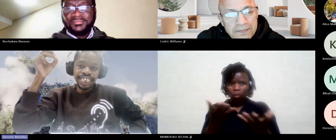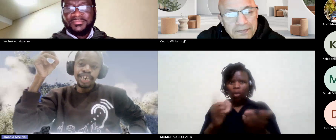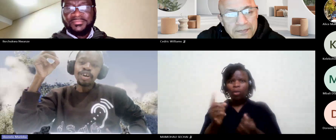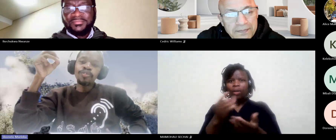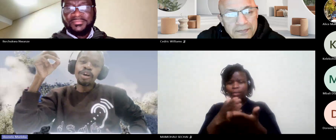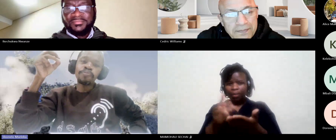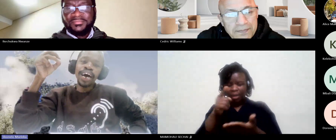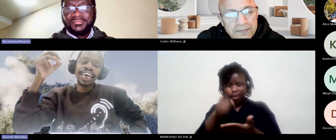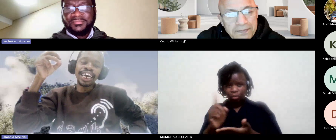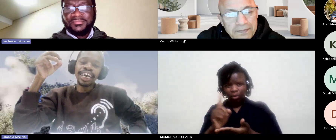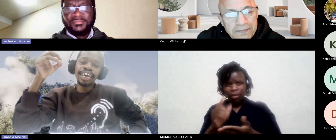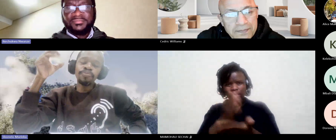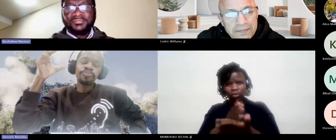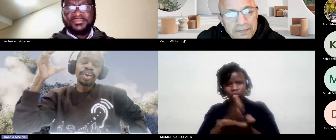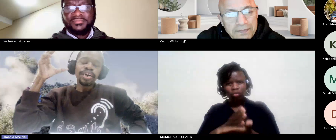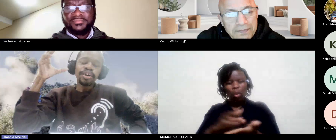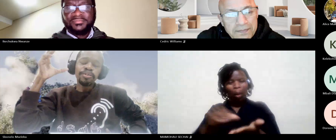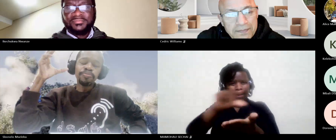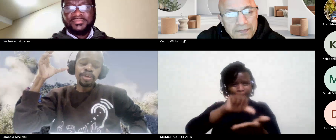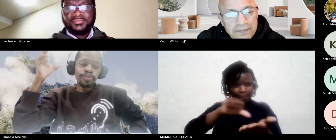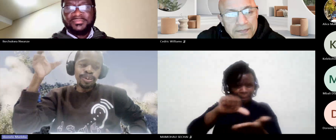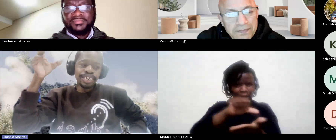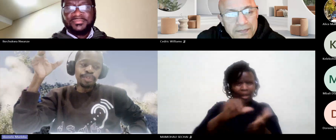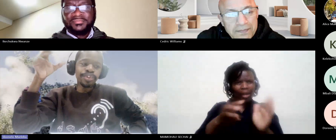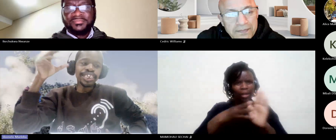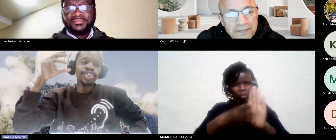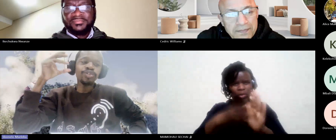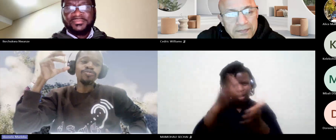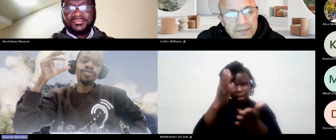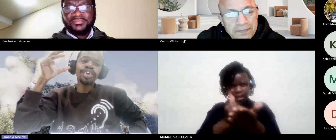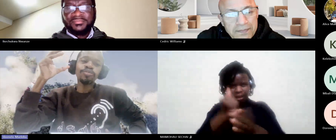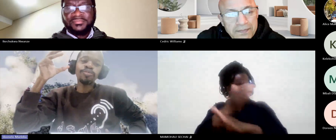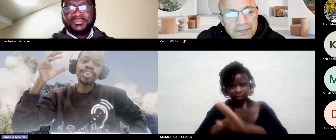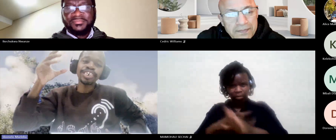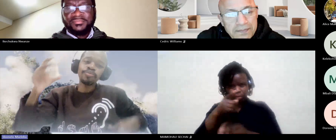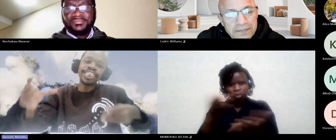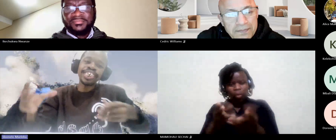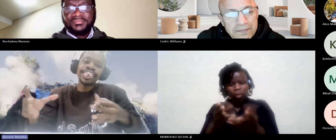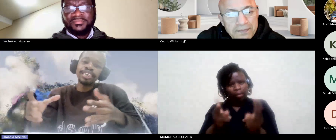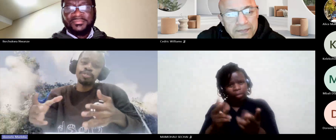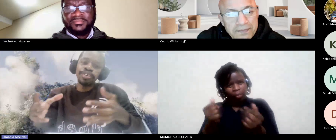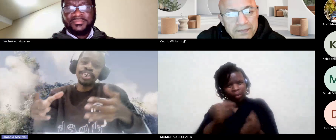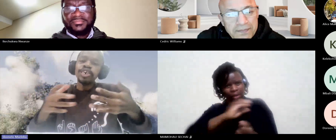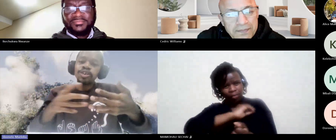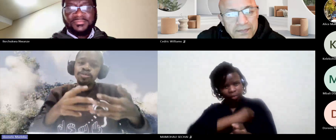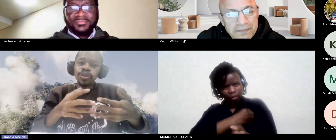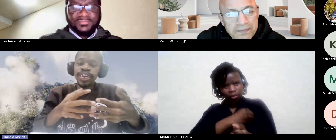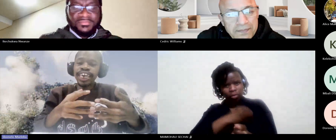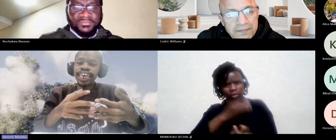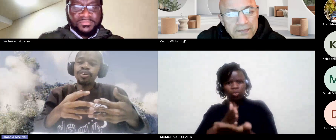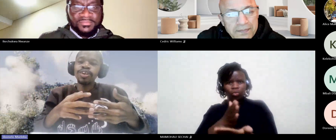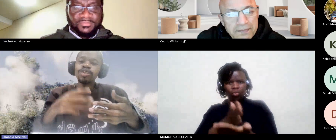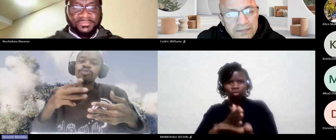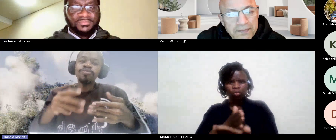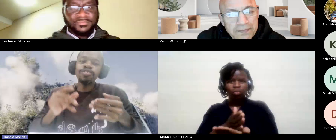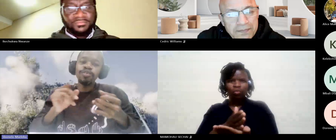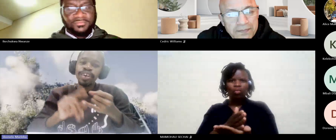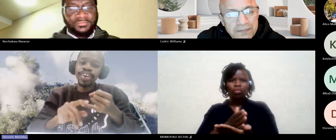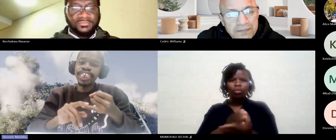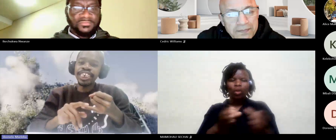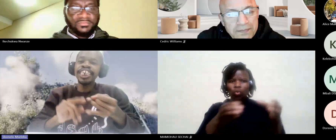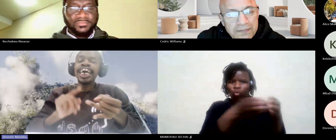took place, whereby people with disabilities are viewed as people with disabilities that must be grouped together in order